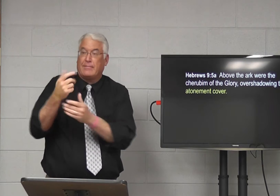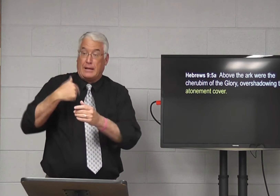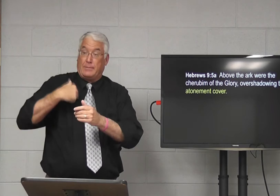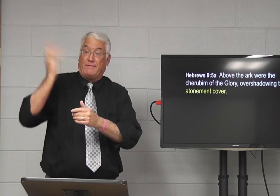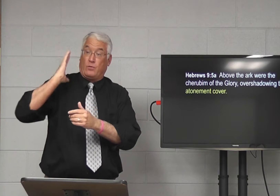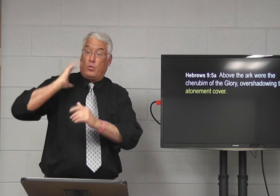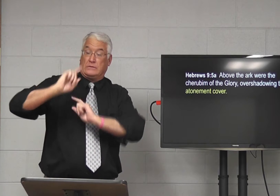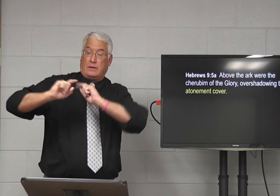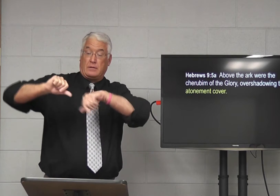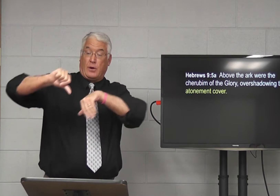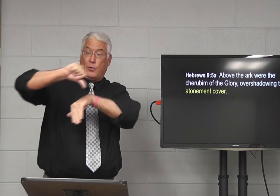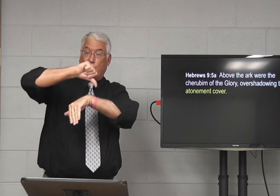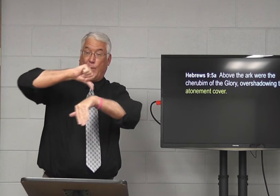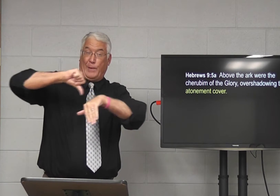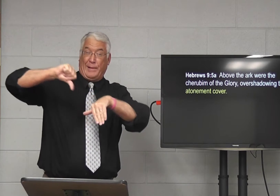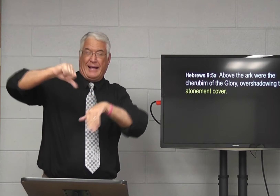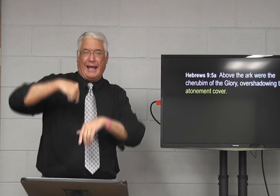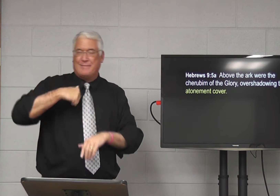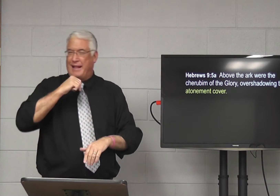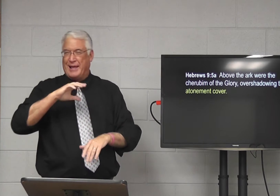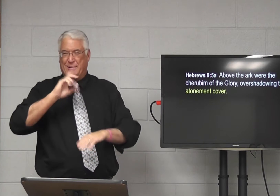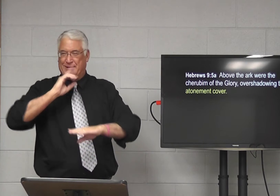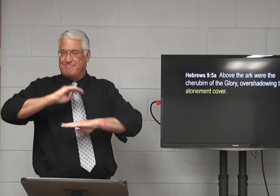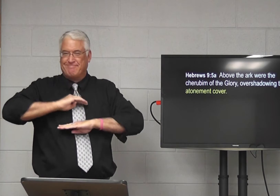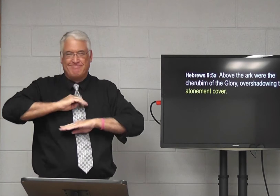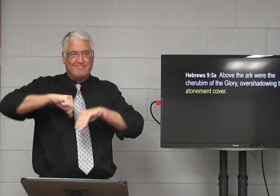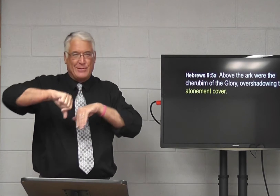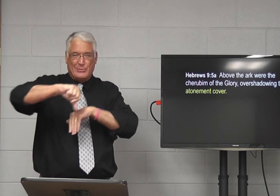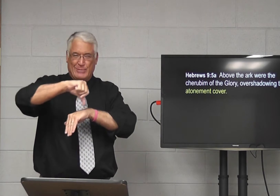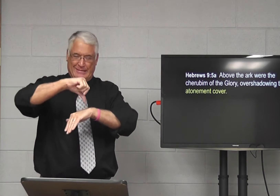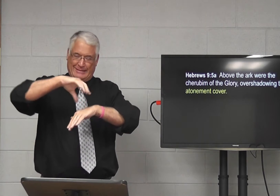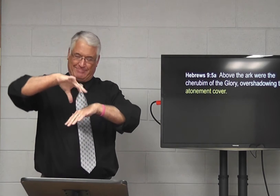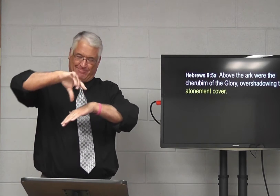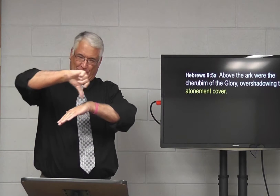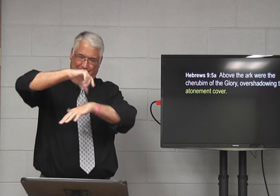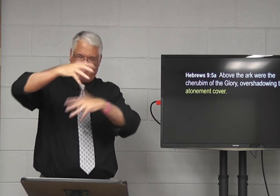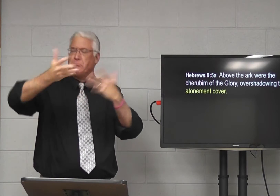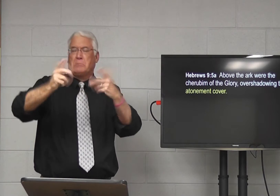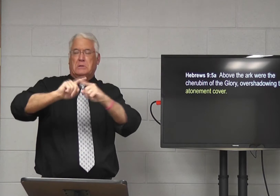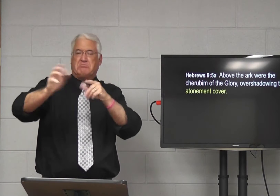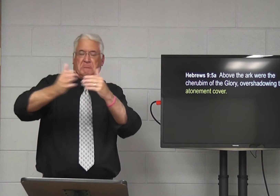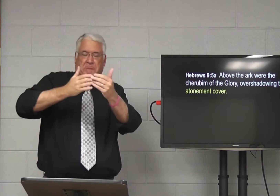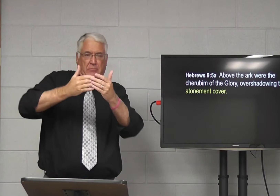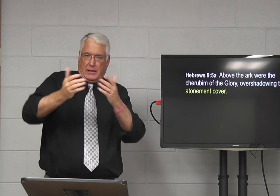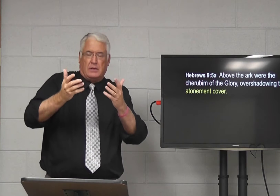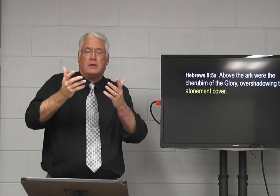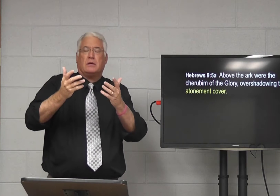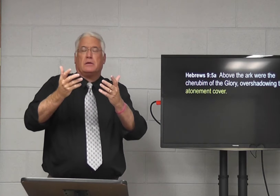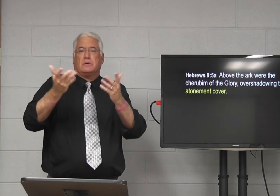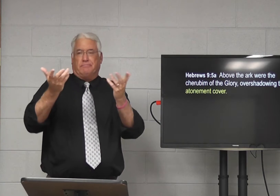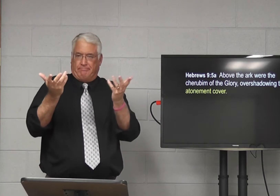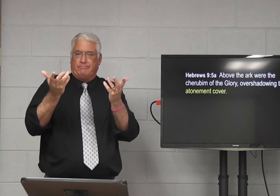Atonement. Remember before I signed it as atonement? I don't really like that sign. But anyways,